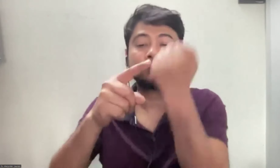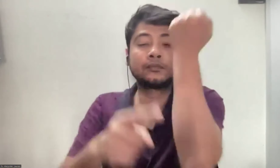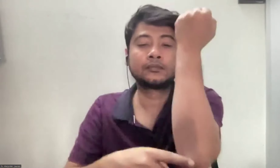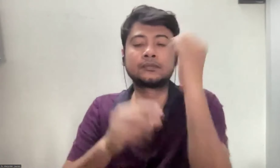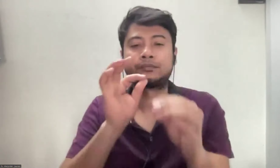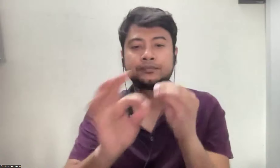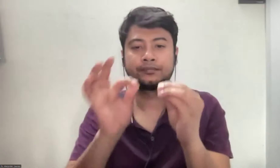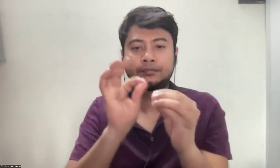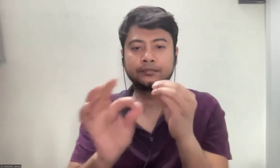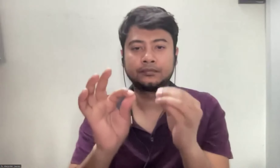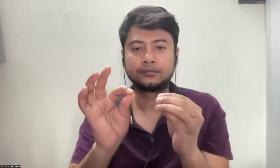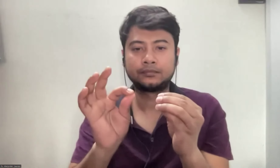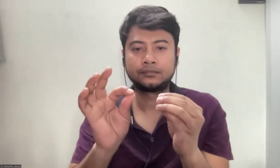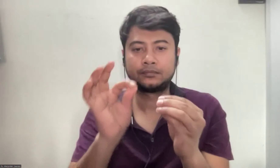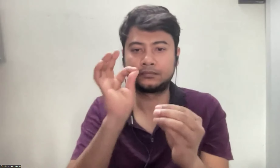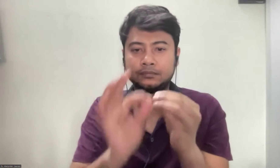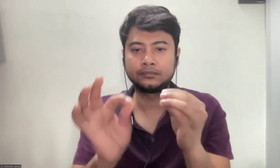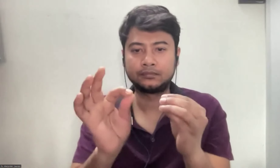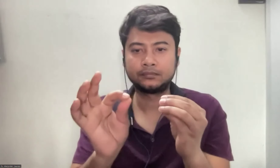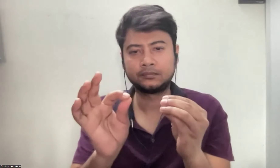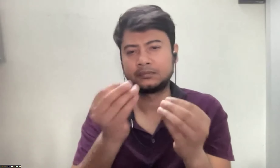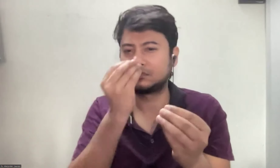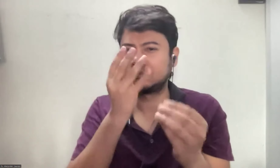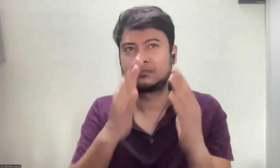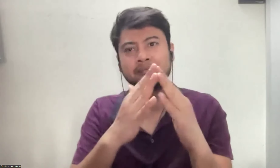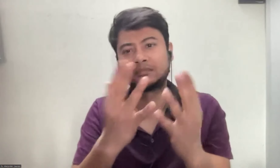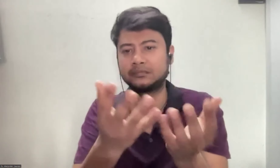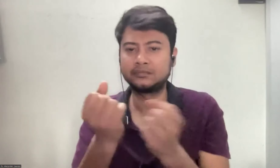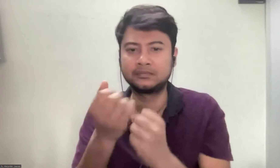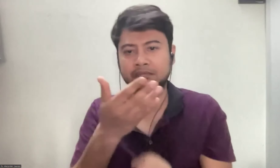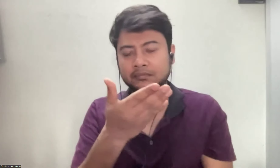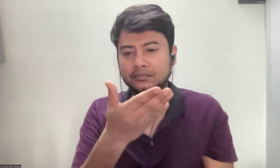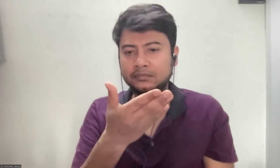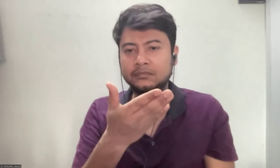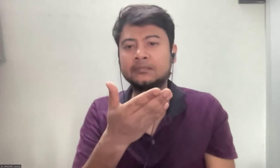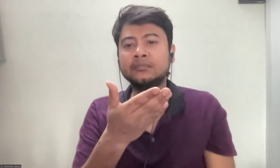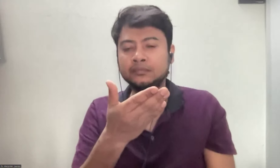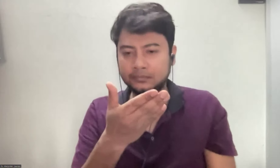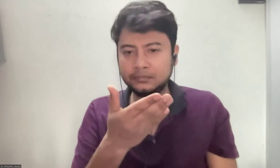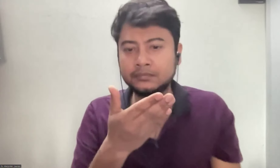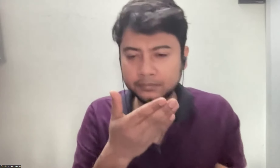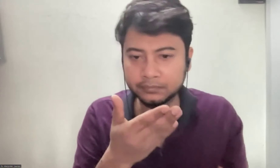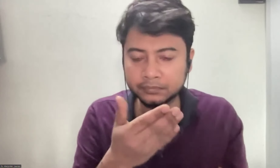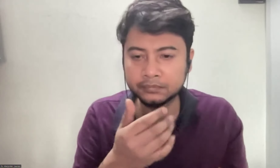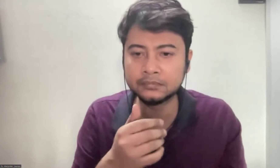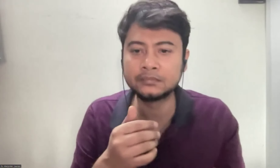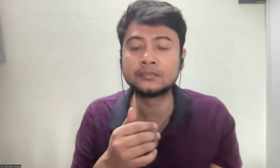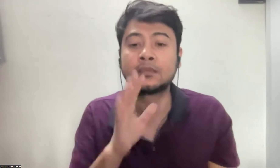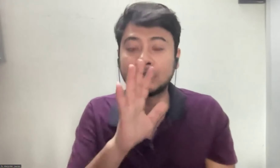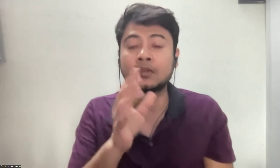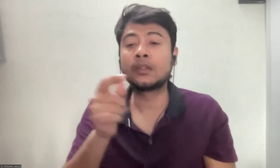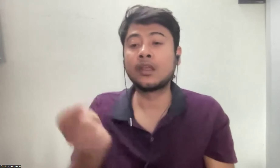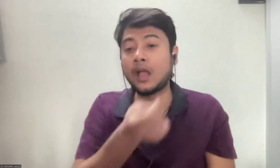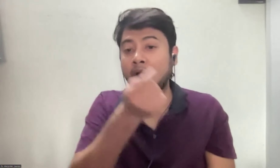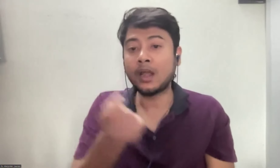And yes, for keeping, once you light the agarbatti, you need a stand also, which is not there in the plate. So you should have a small